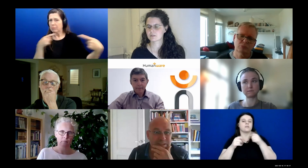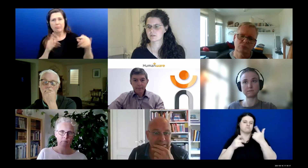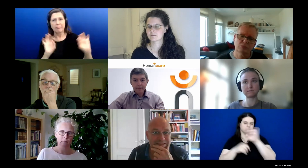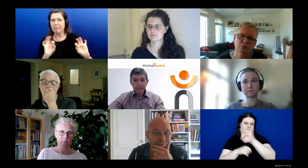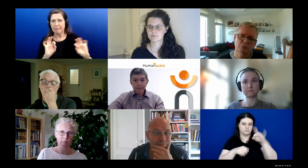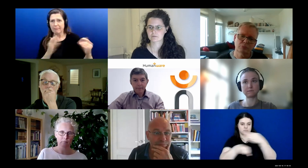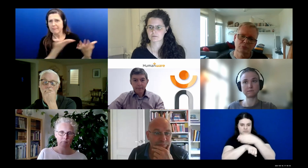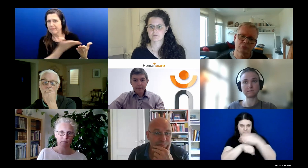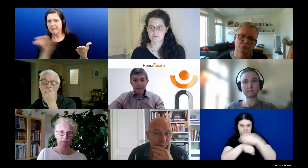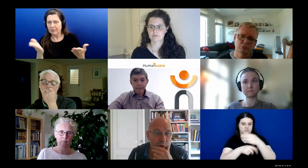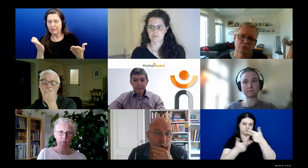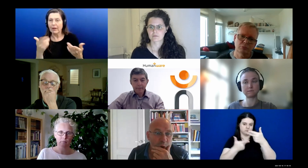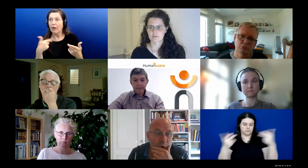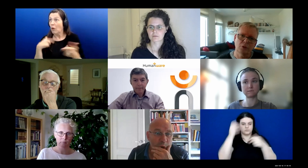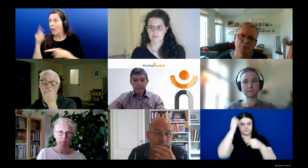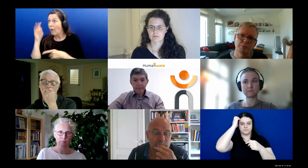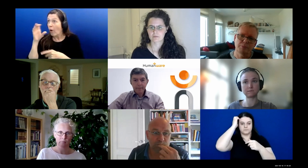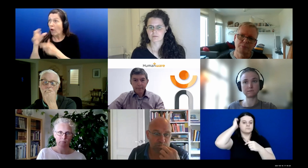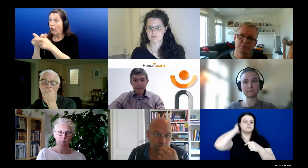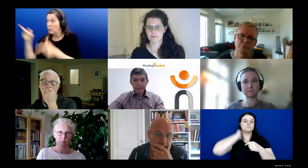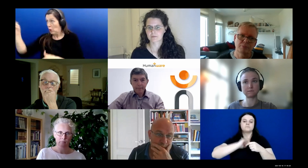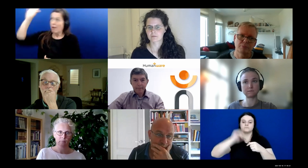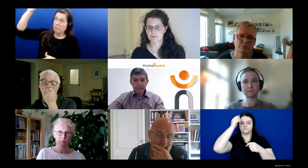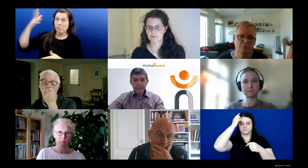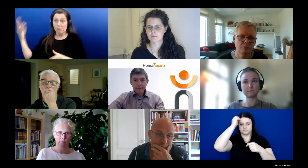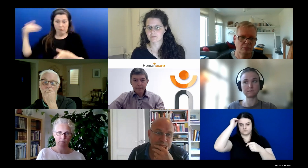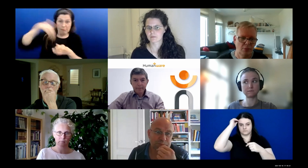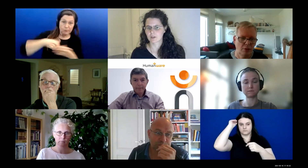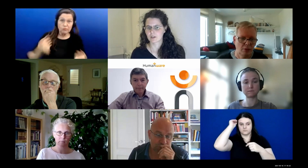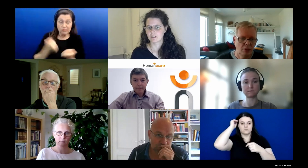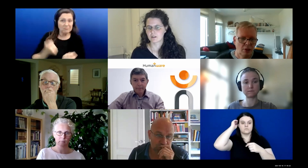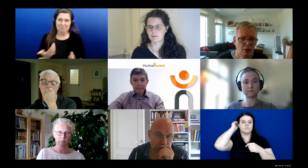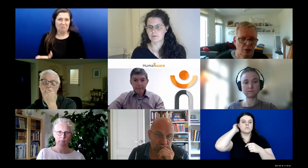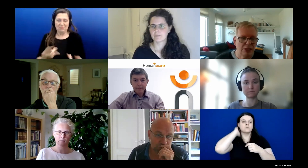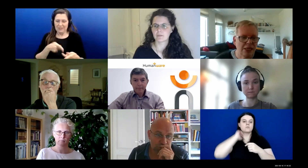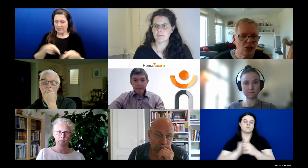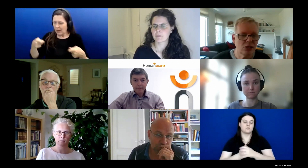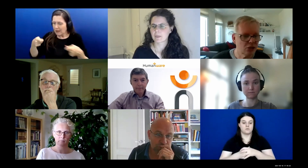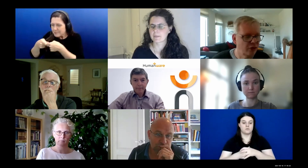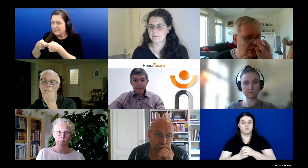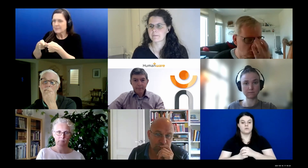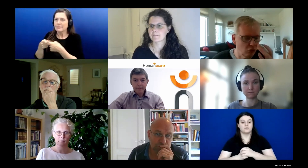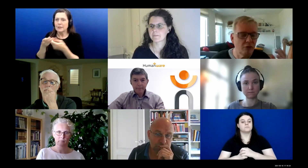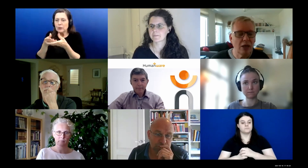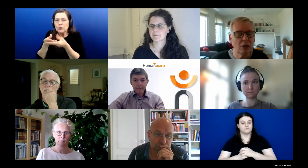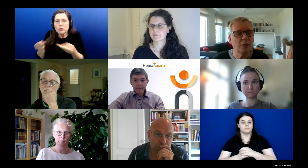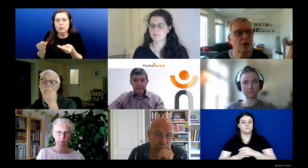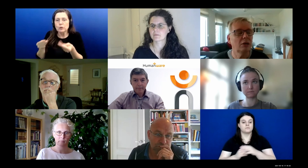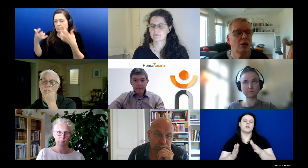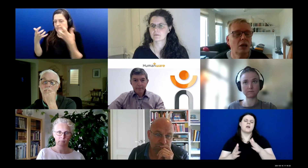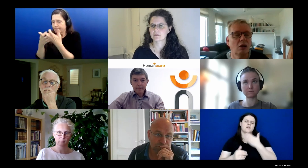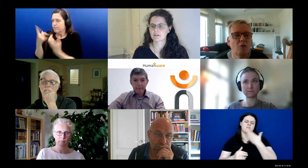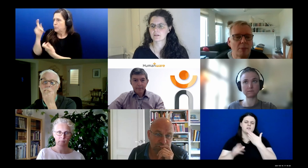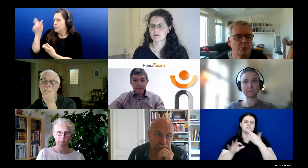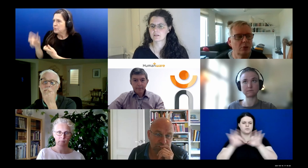participate in this. And the easiest things to develop